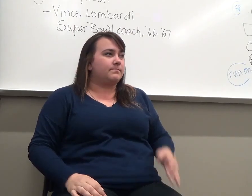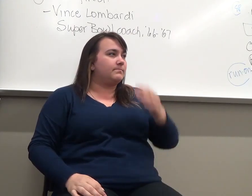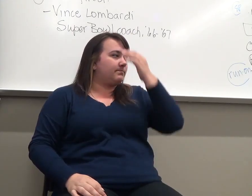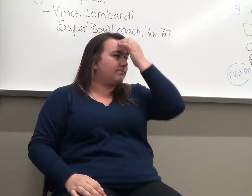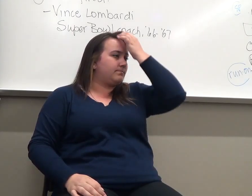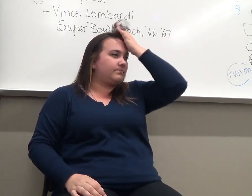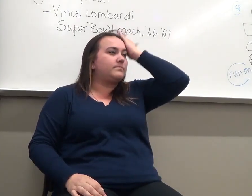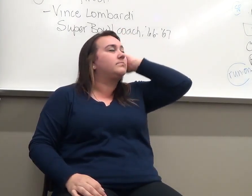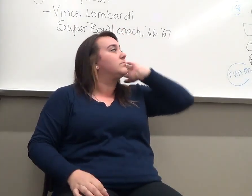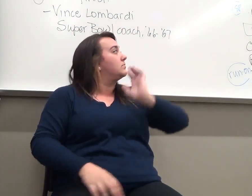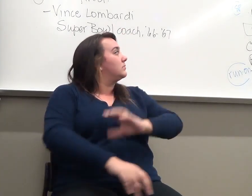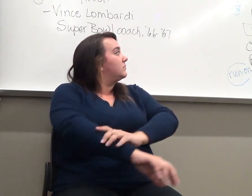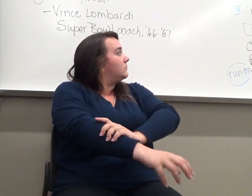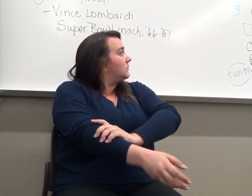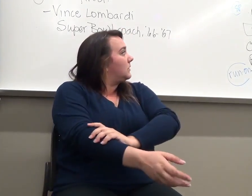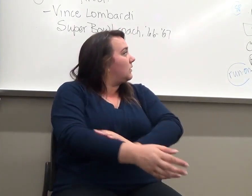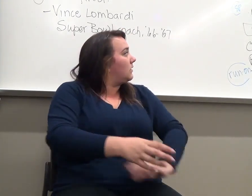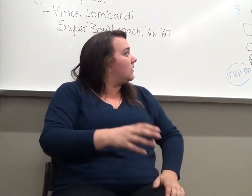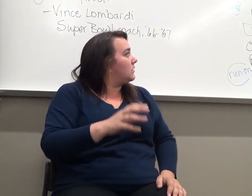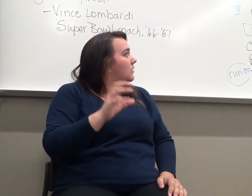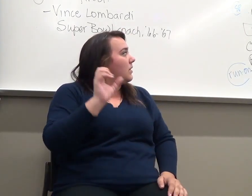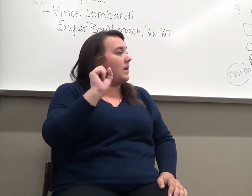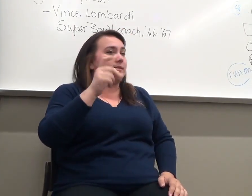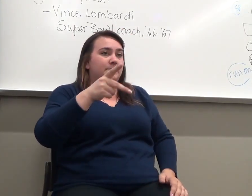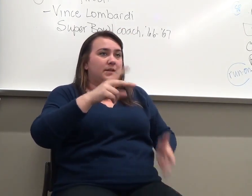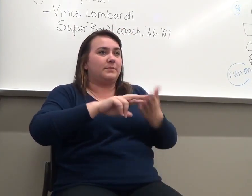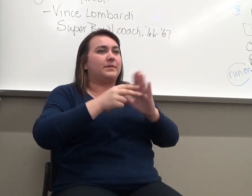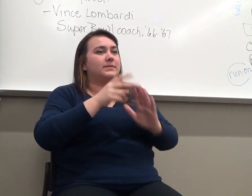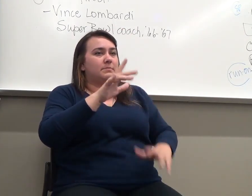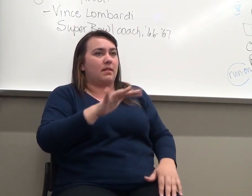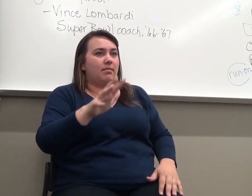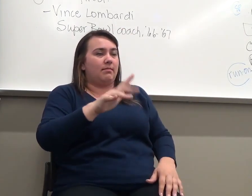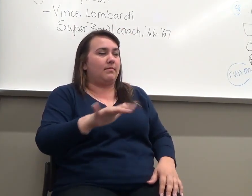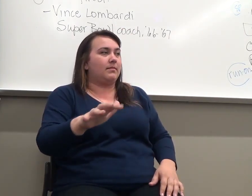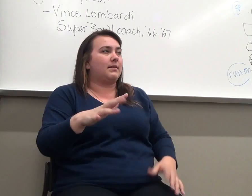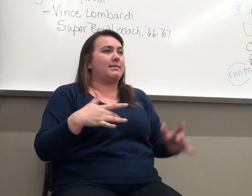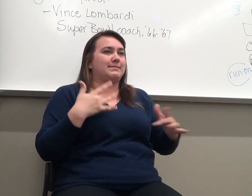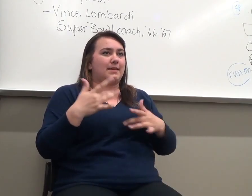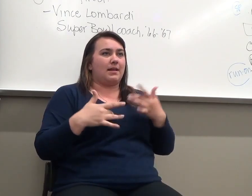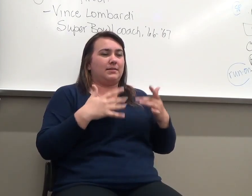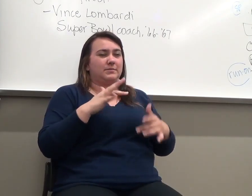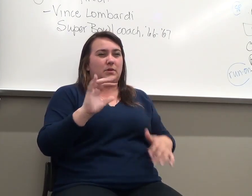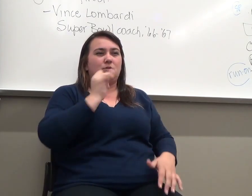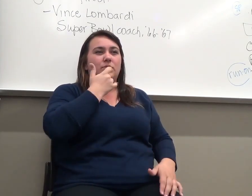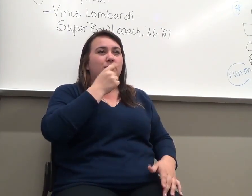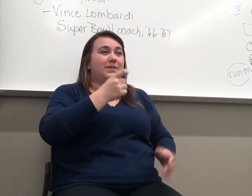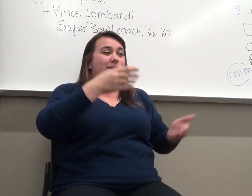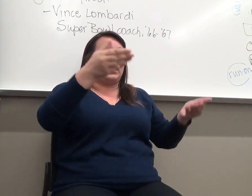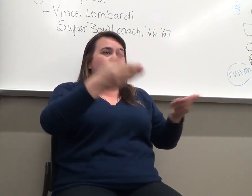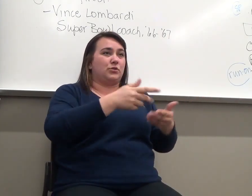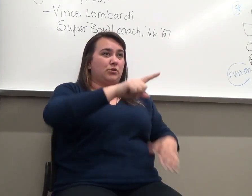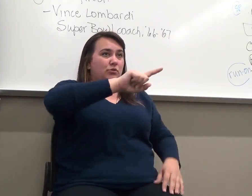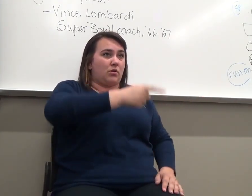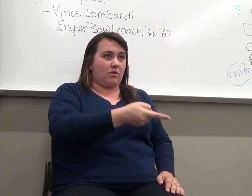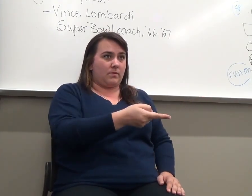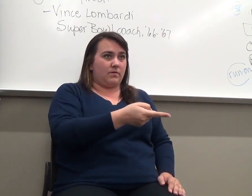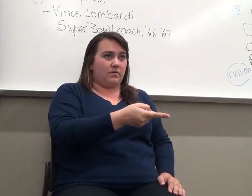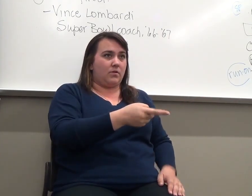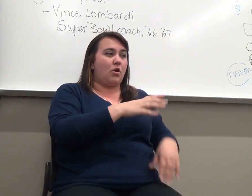editing. SP is spelling, exciting. We need introductory commas on a first date,